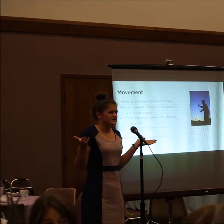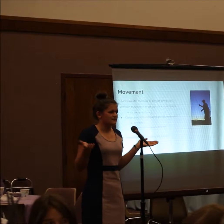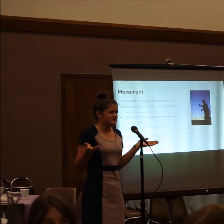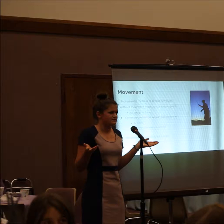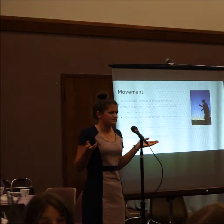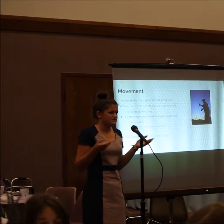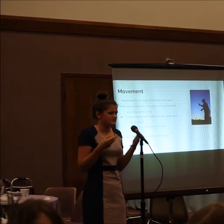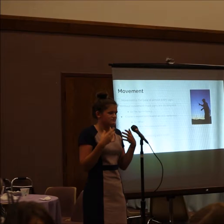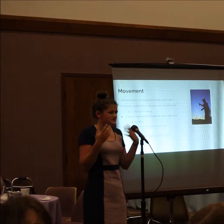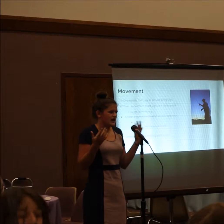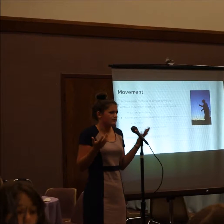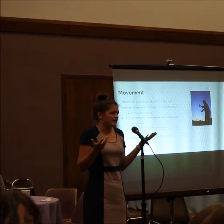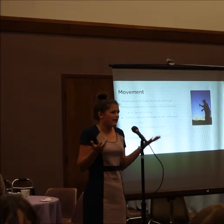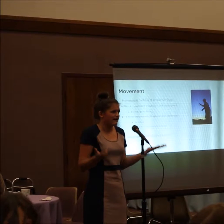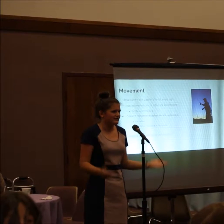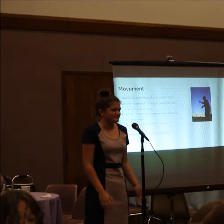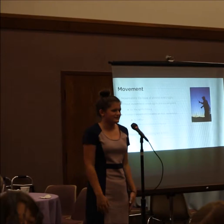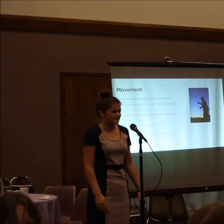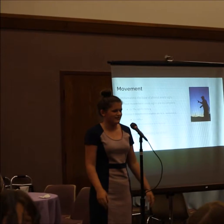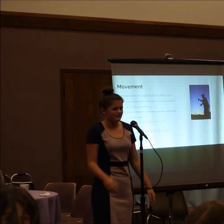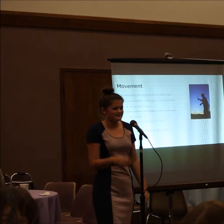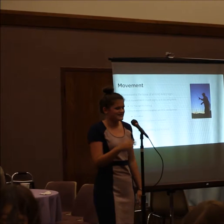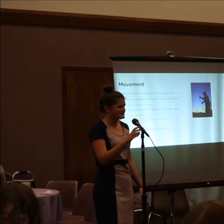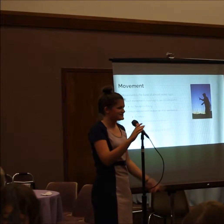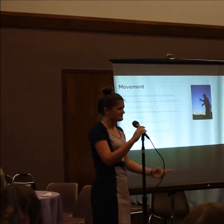not possible. You're just jabbering on nonsense.